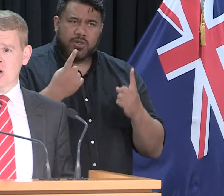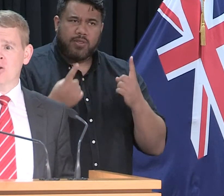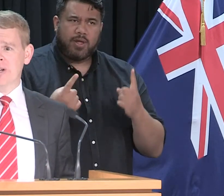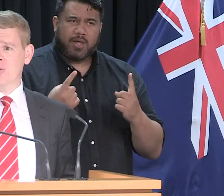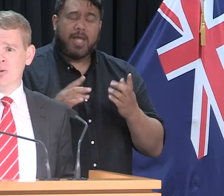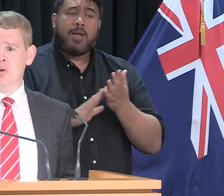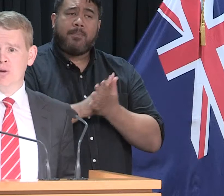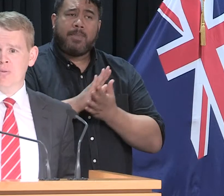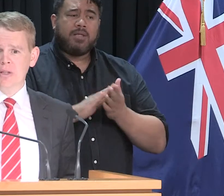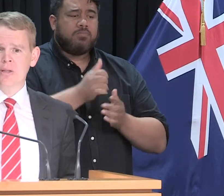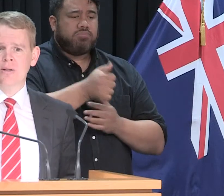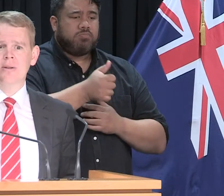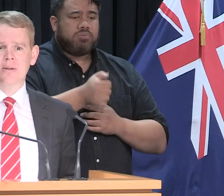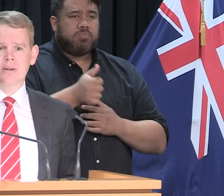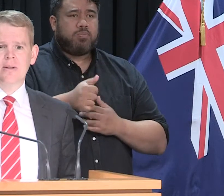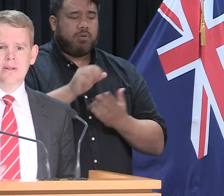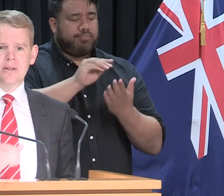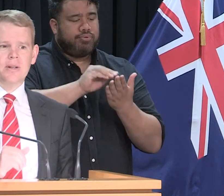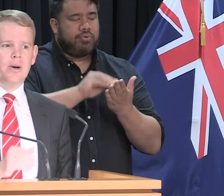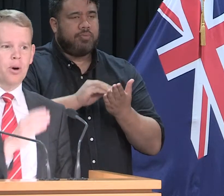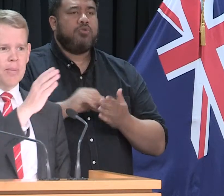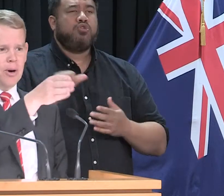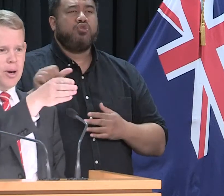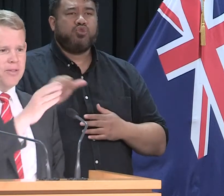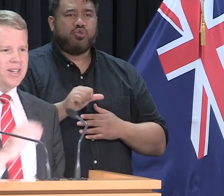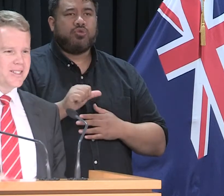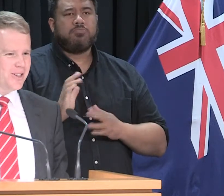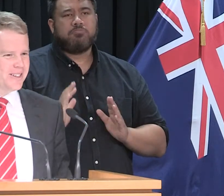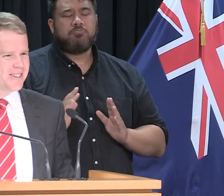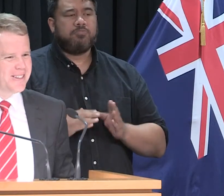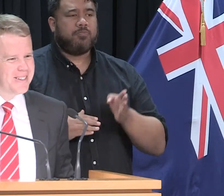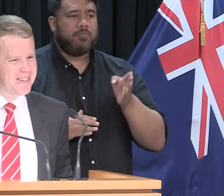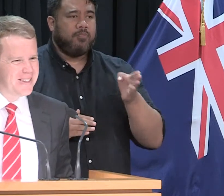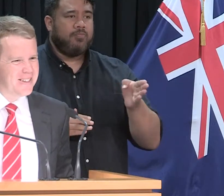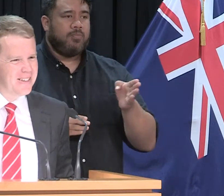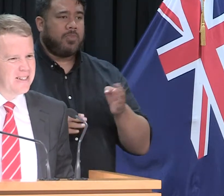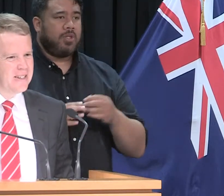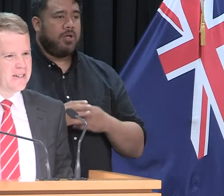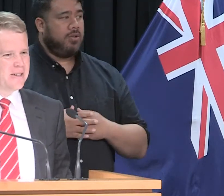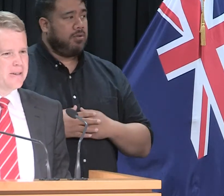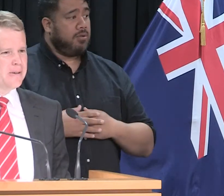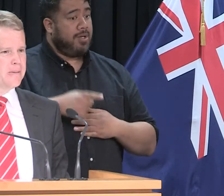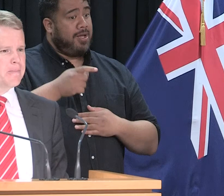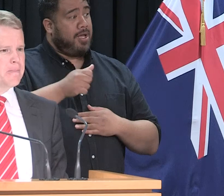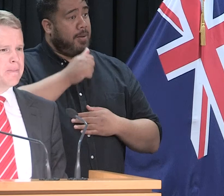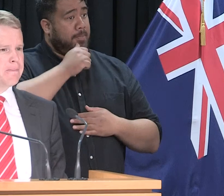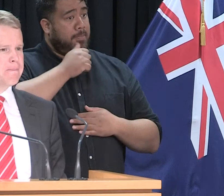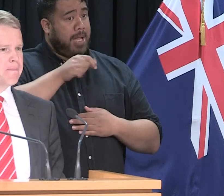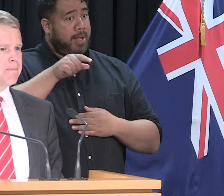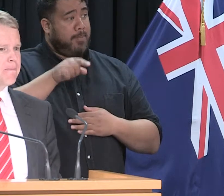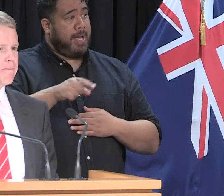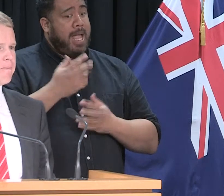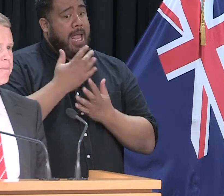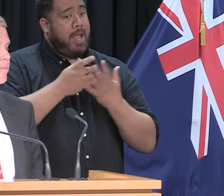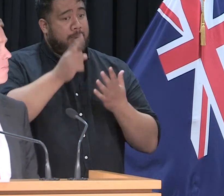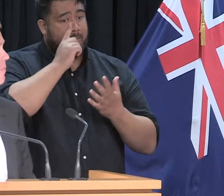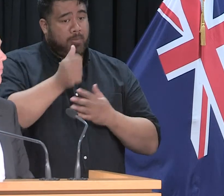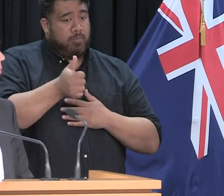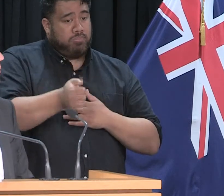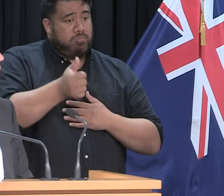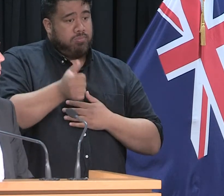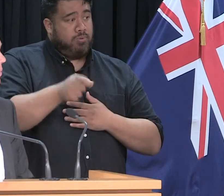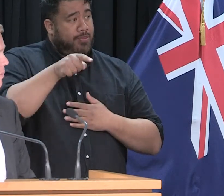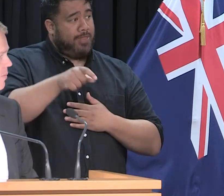a good record of your movements. I'll come over here, sorry. Do you have the exact numbers for the amount of people who scanned in at the pub on